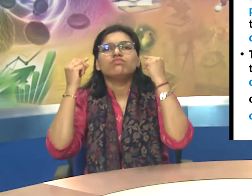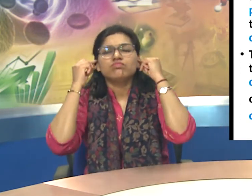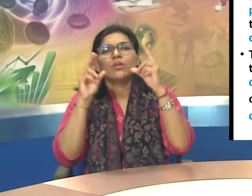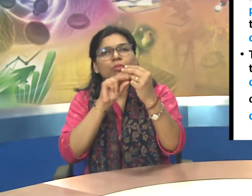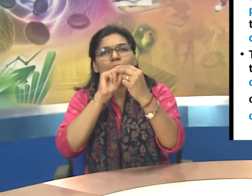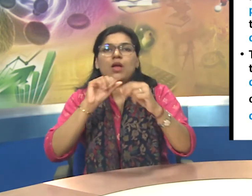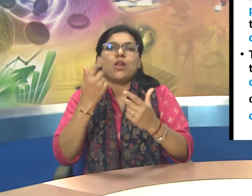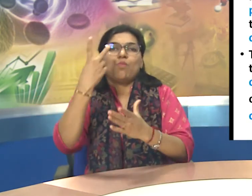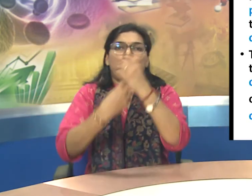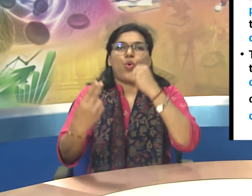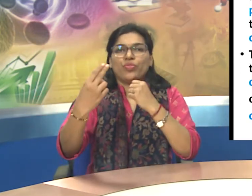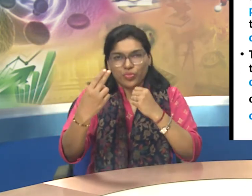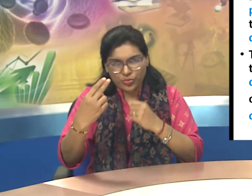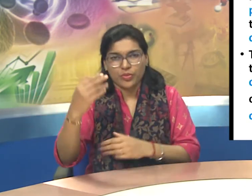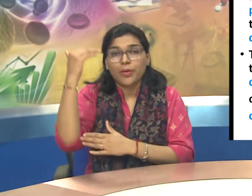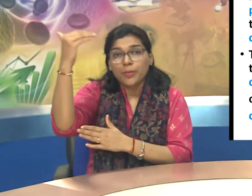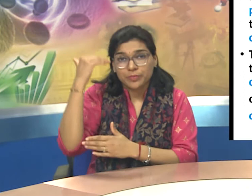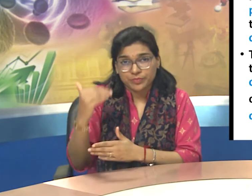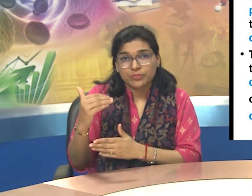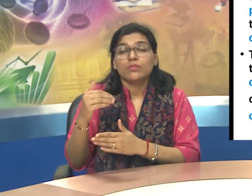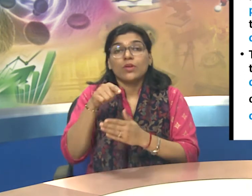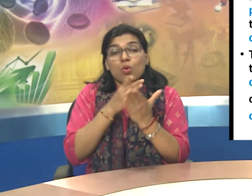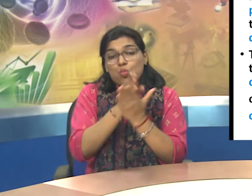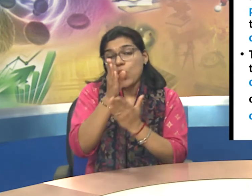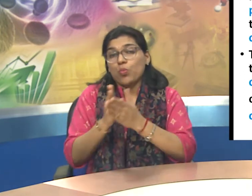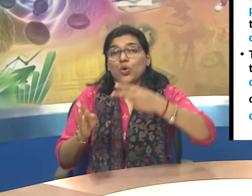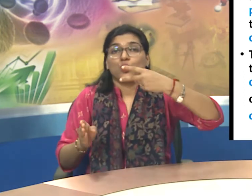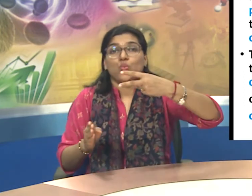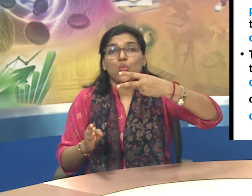if sitting in different countries.